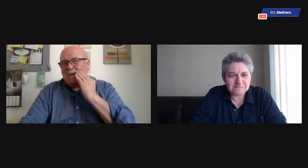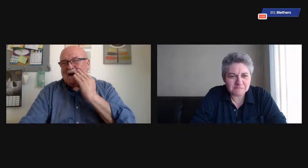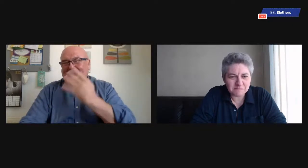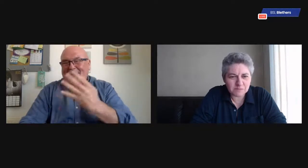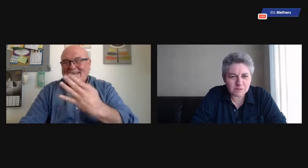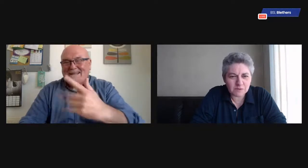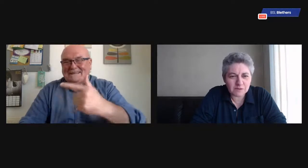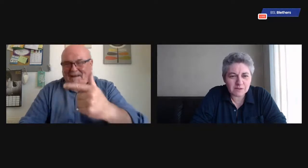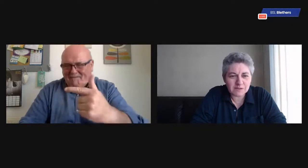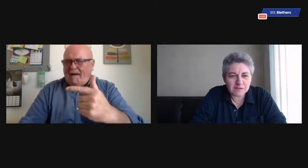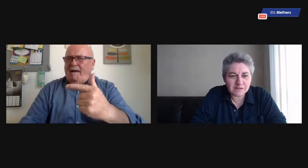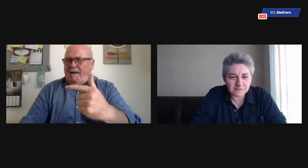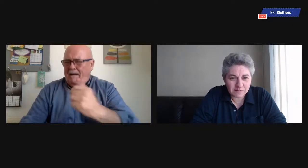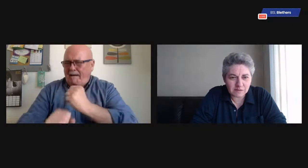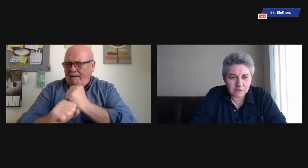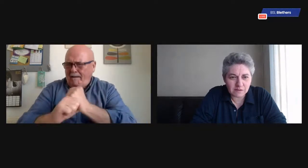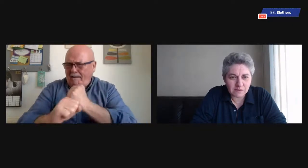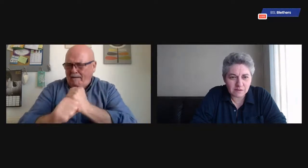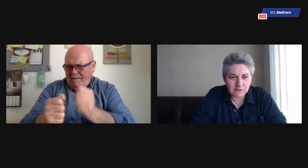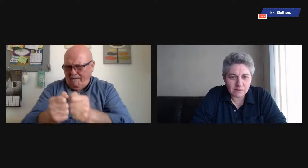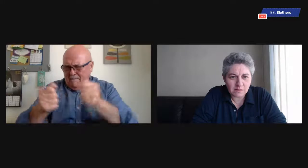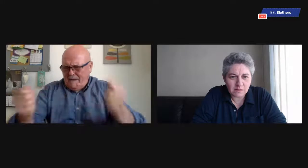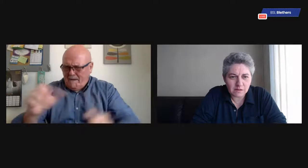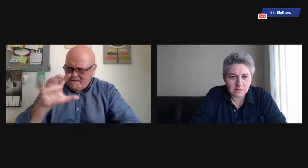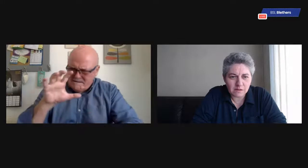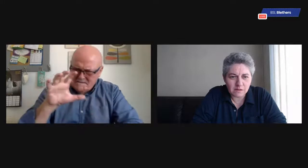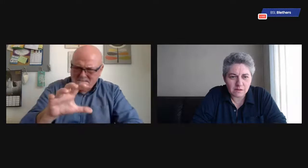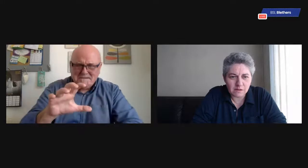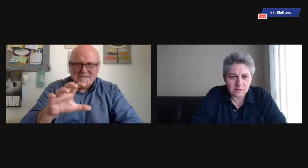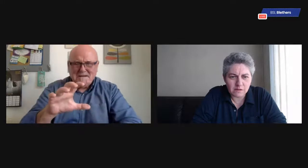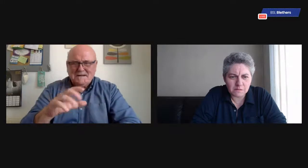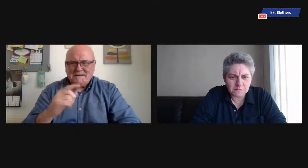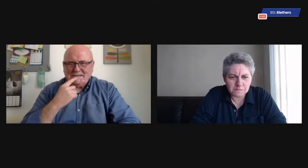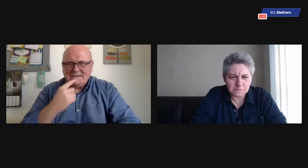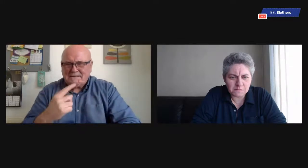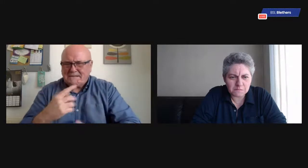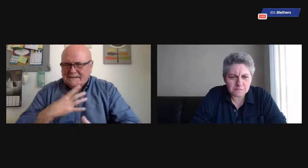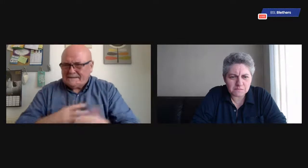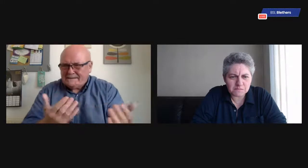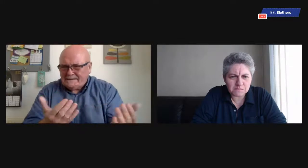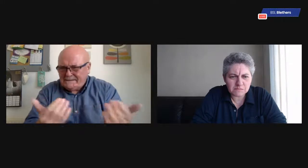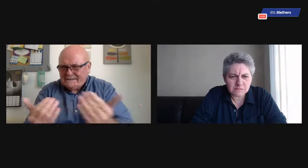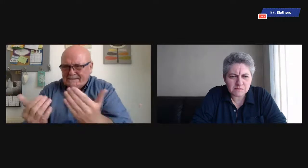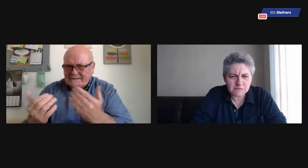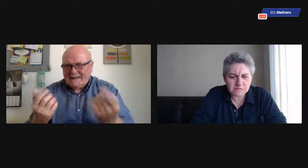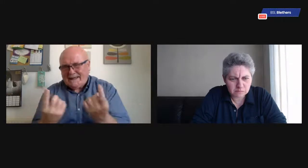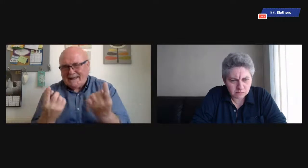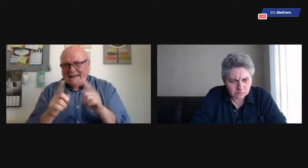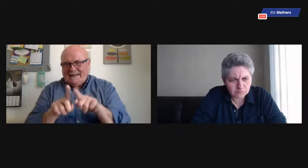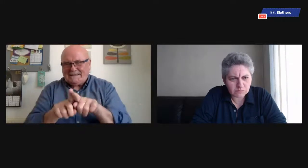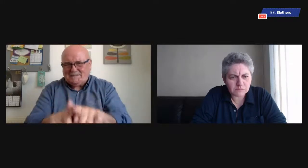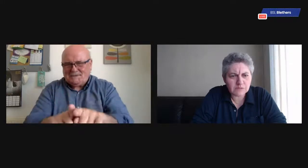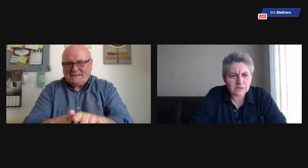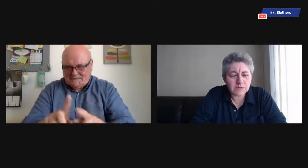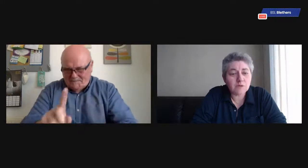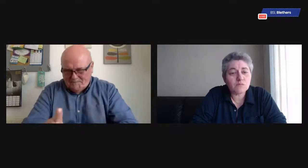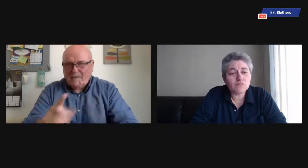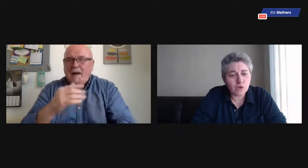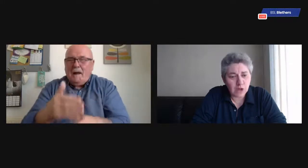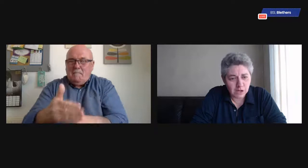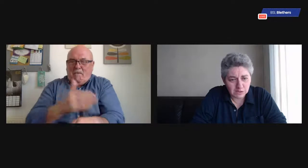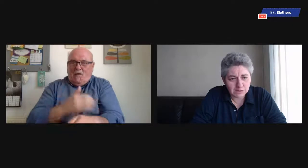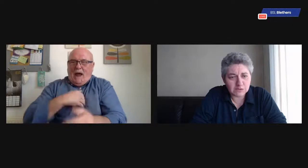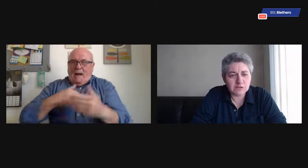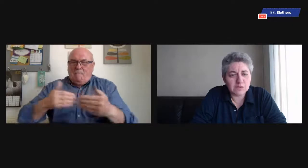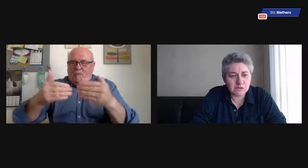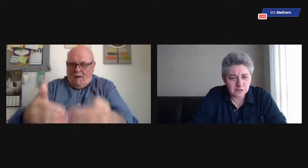Deaf Relay before 1997, but when 1997 came along, the government we were looking